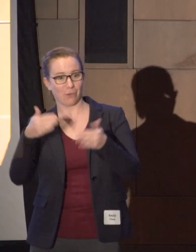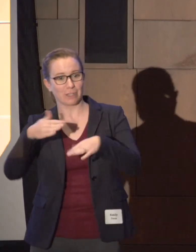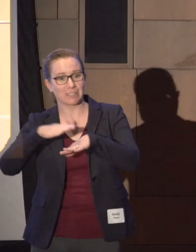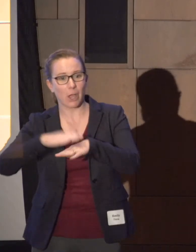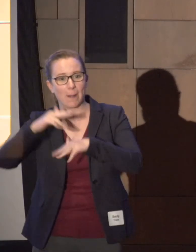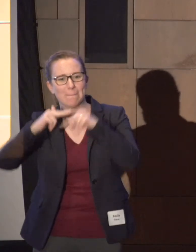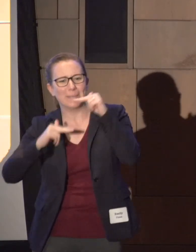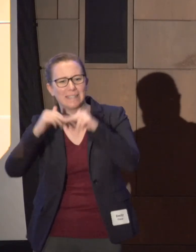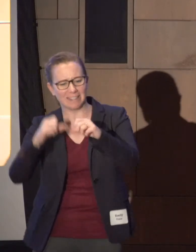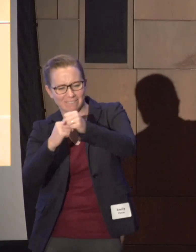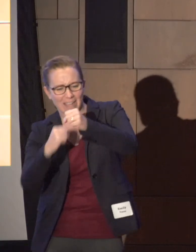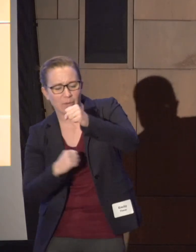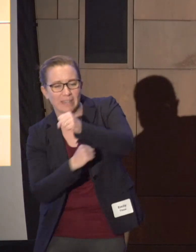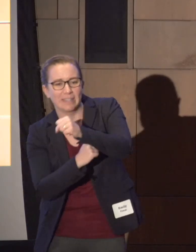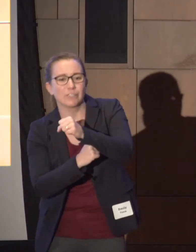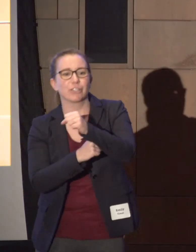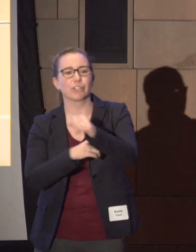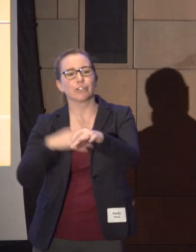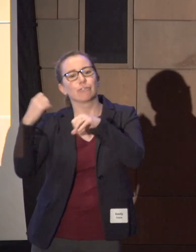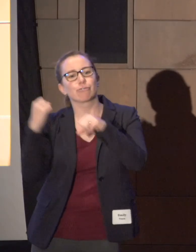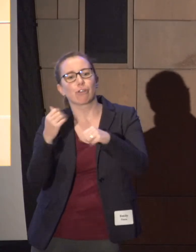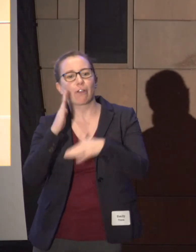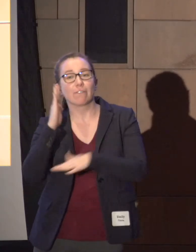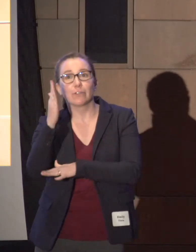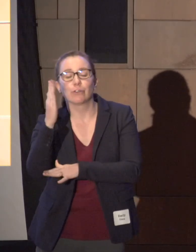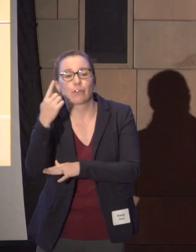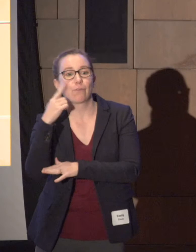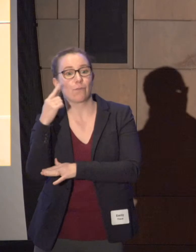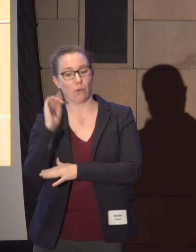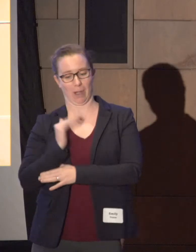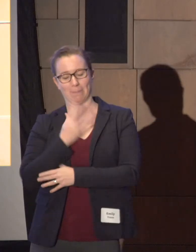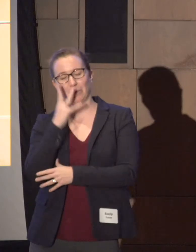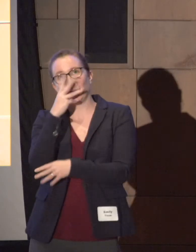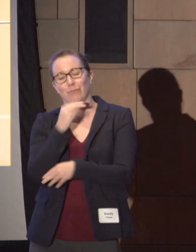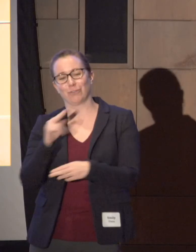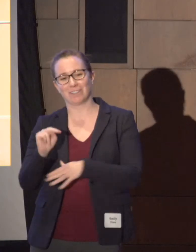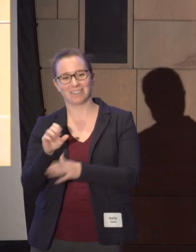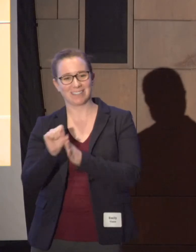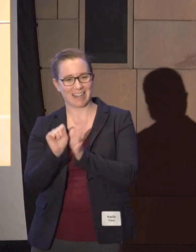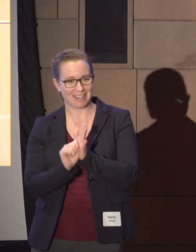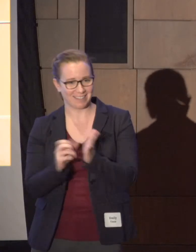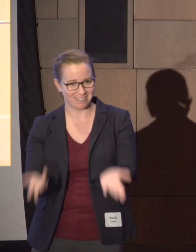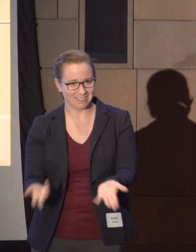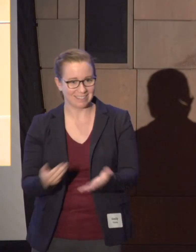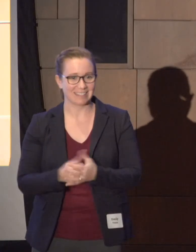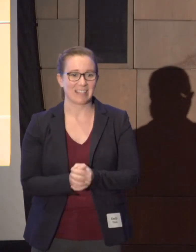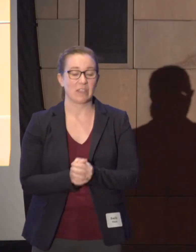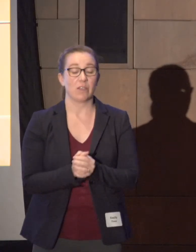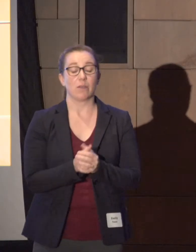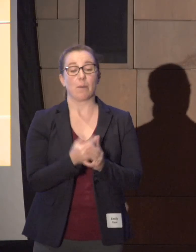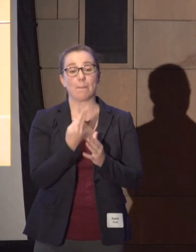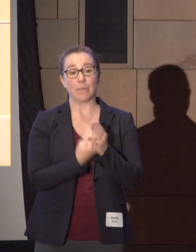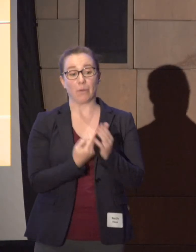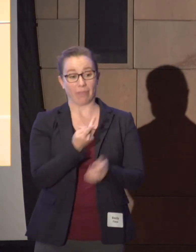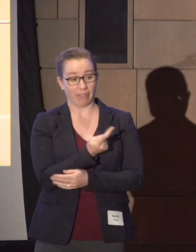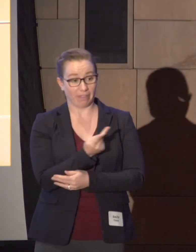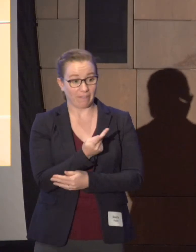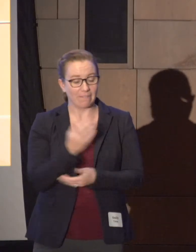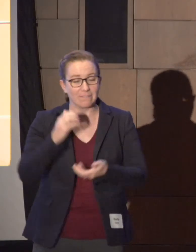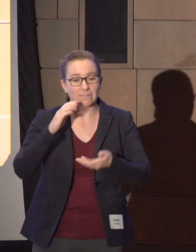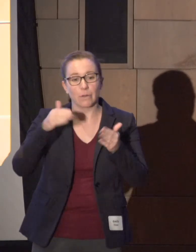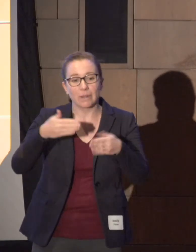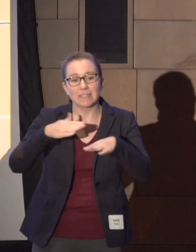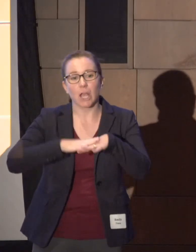building the foundations of a stronger future for our beautiful state. Both of our organizations focus on building